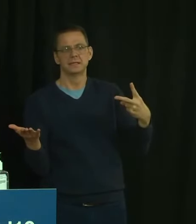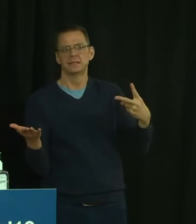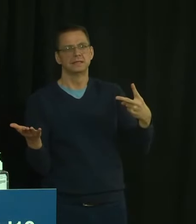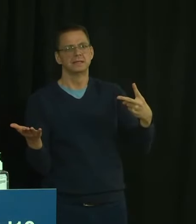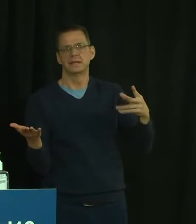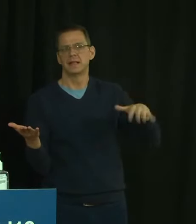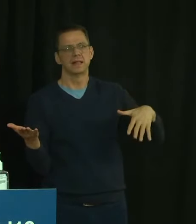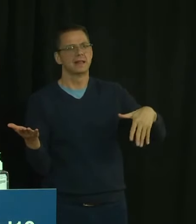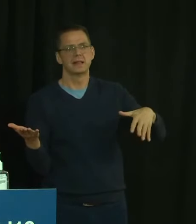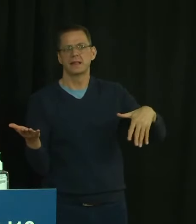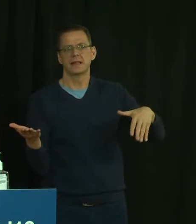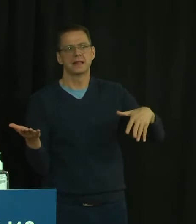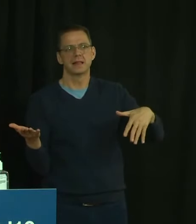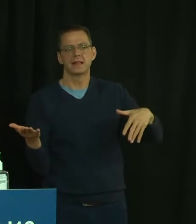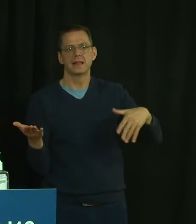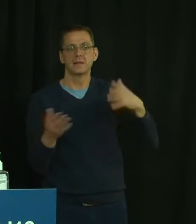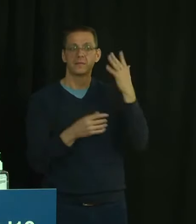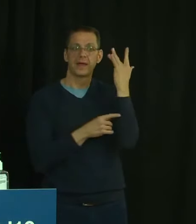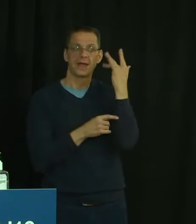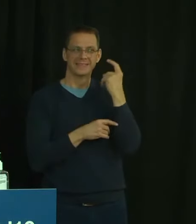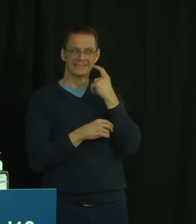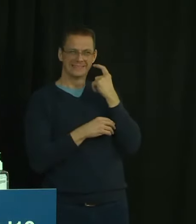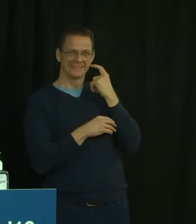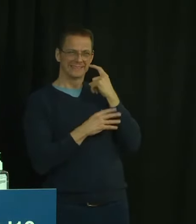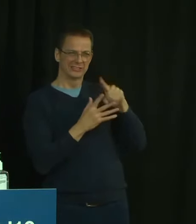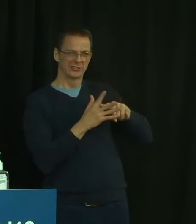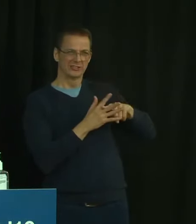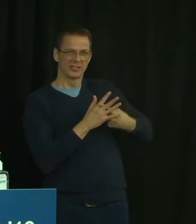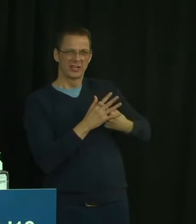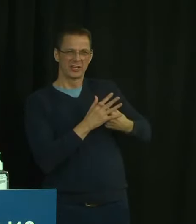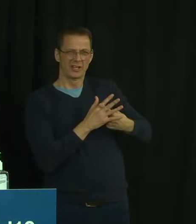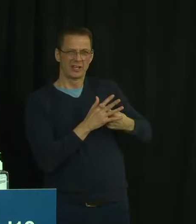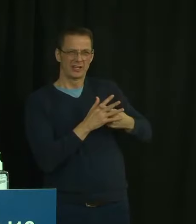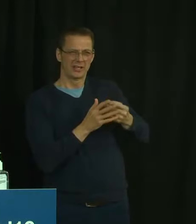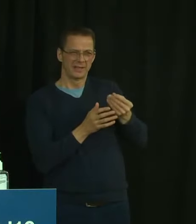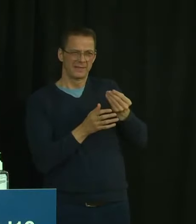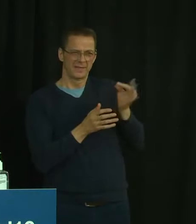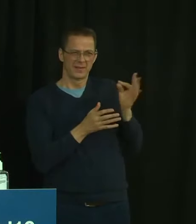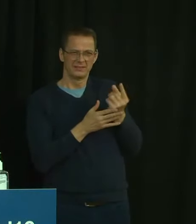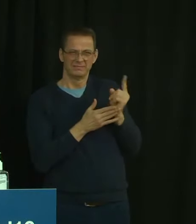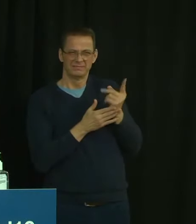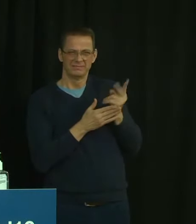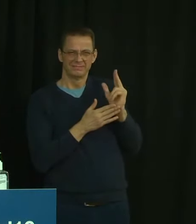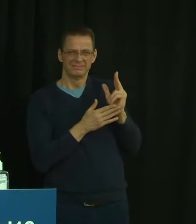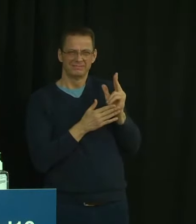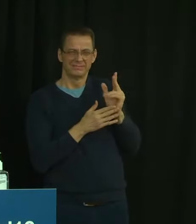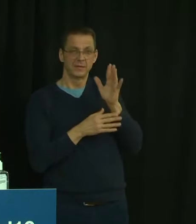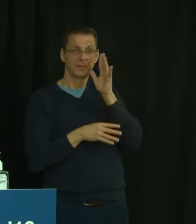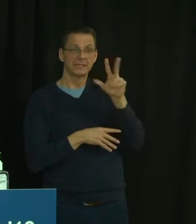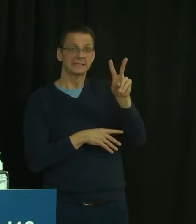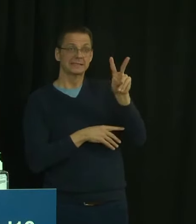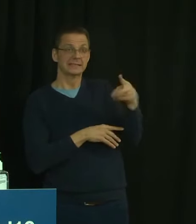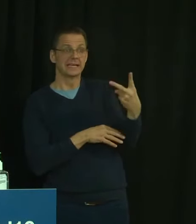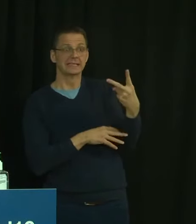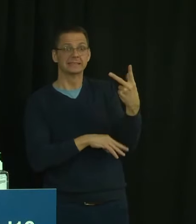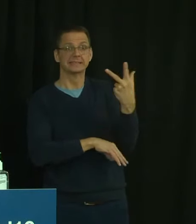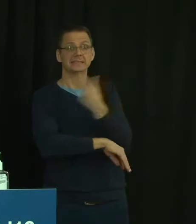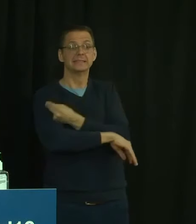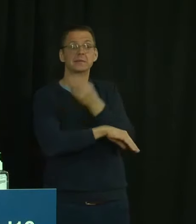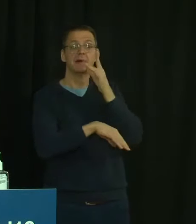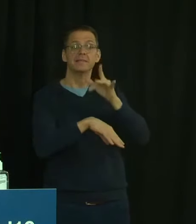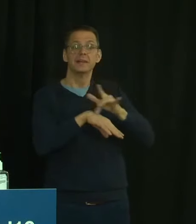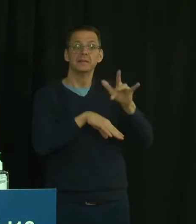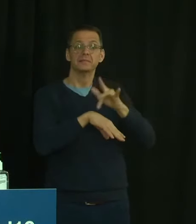individuals who received this vaccine would not be eligible to receive that second dose for several more months. All right, we've got time for 3